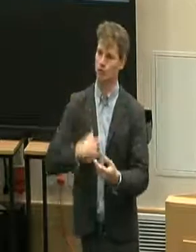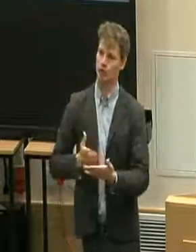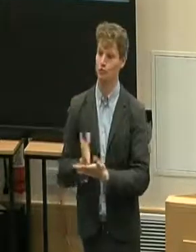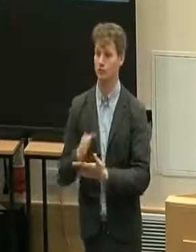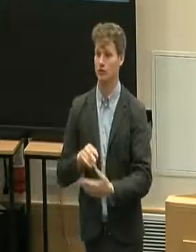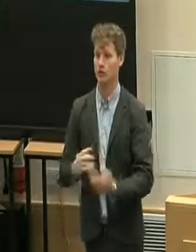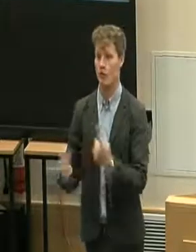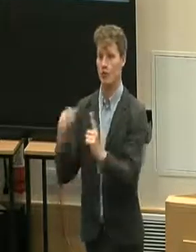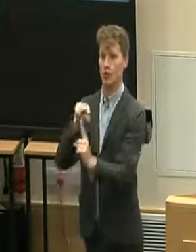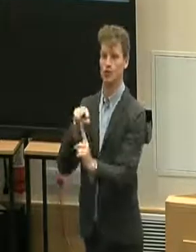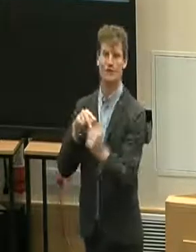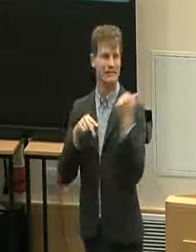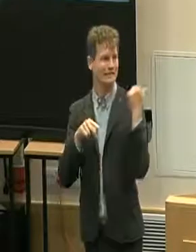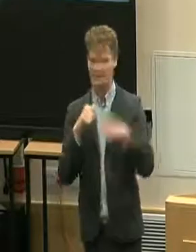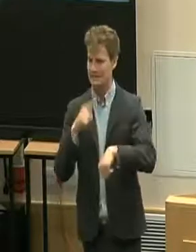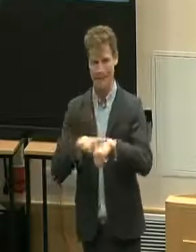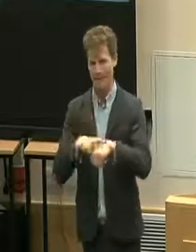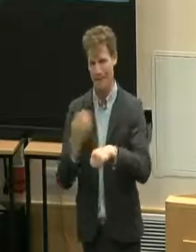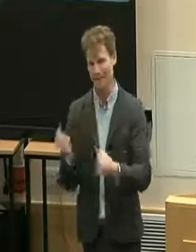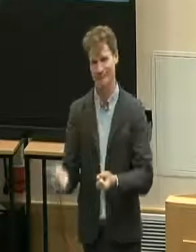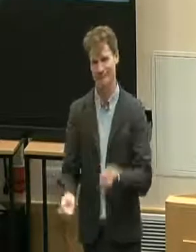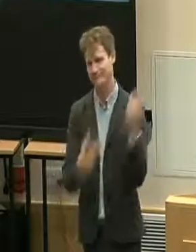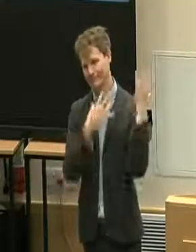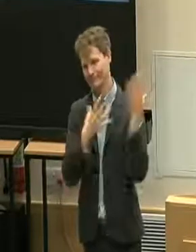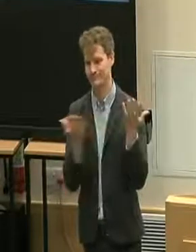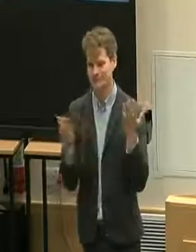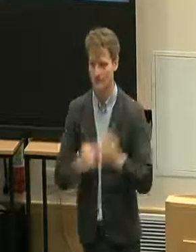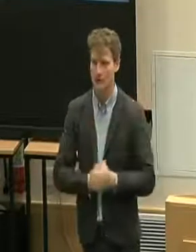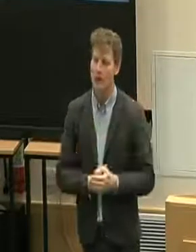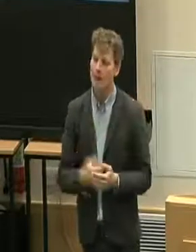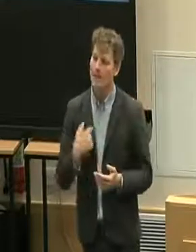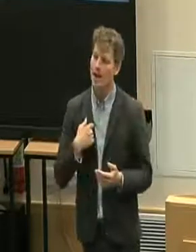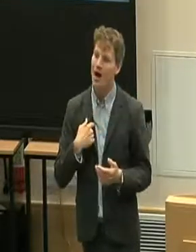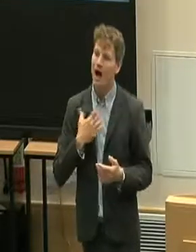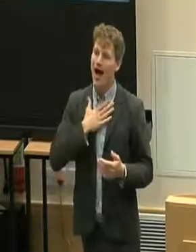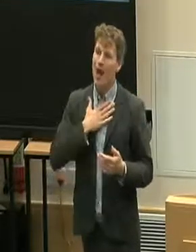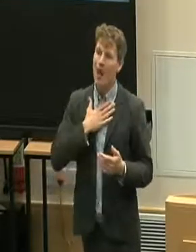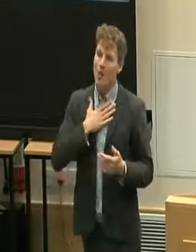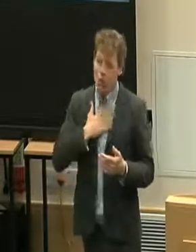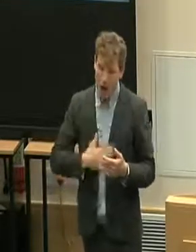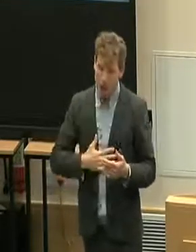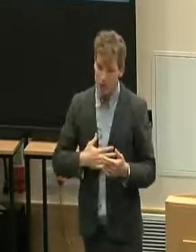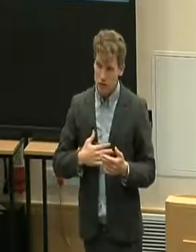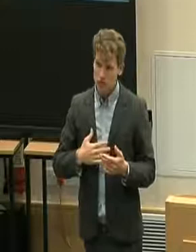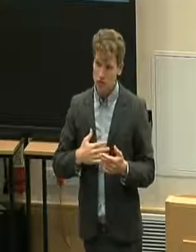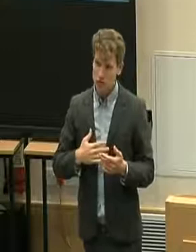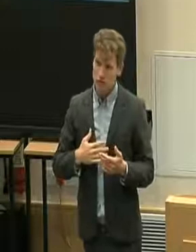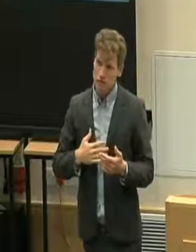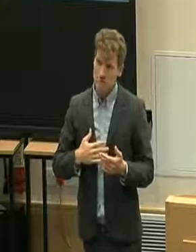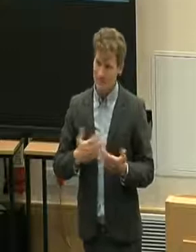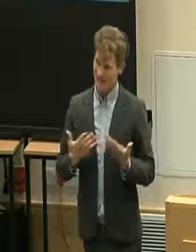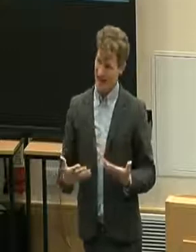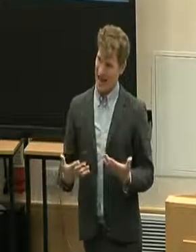Okay, we don't have time for that. What I want to do as attention is to say, what's